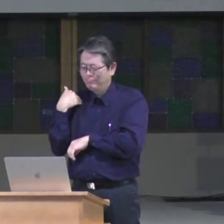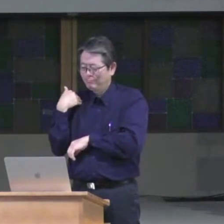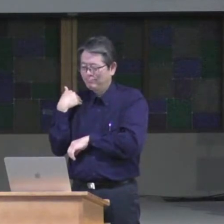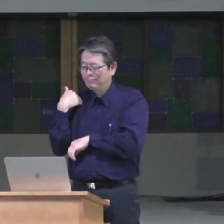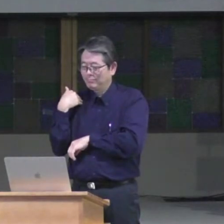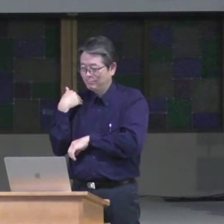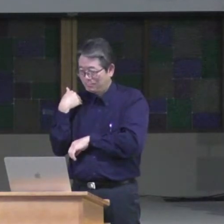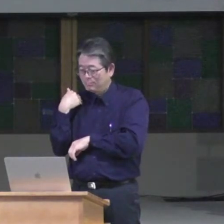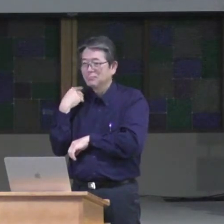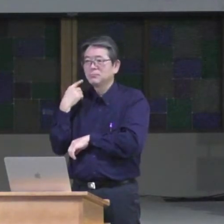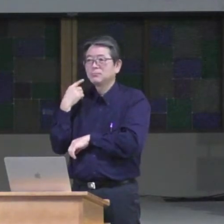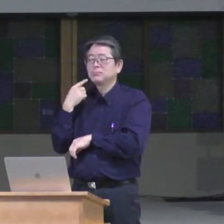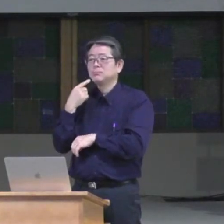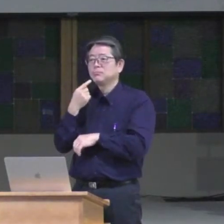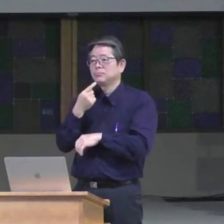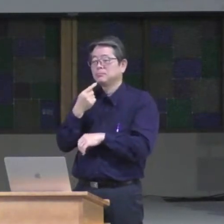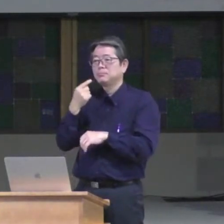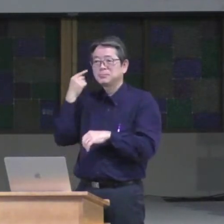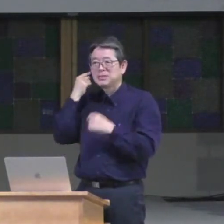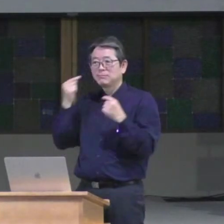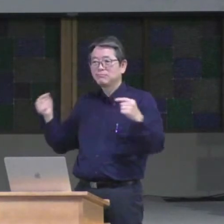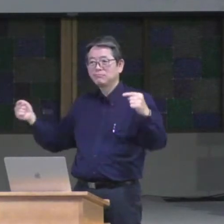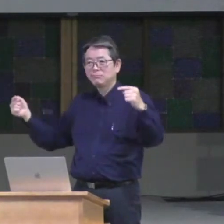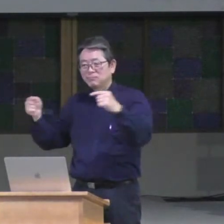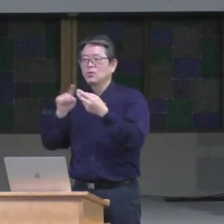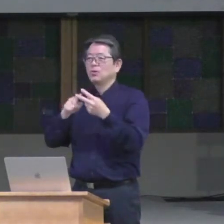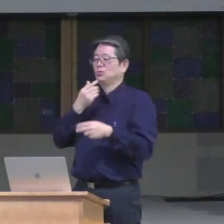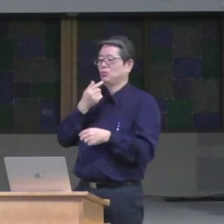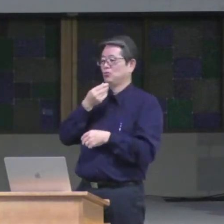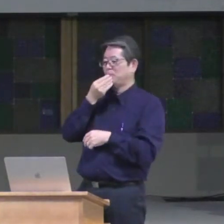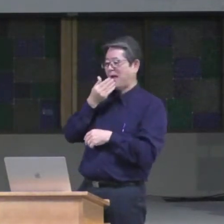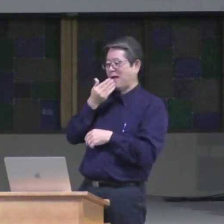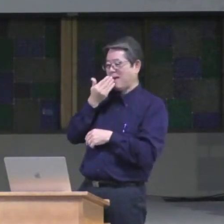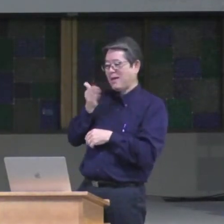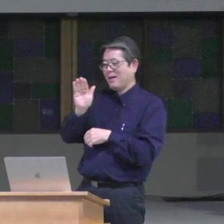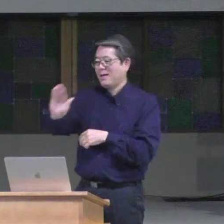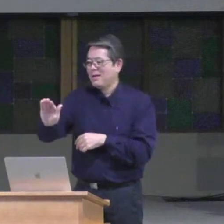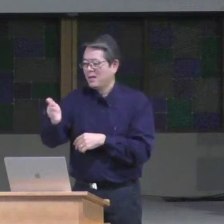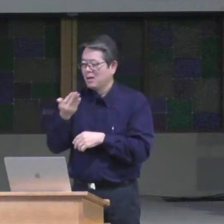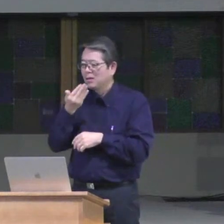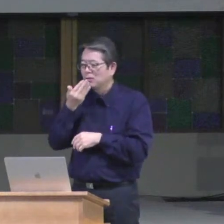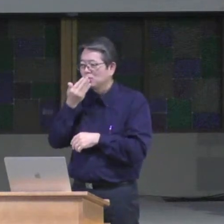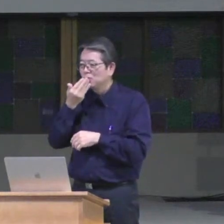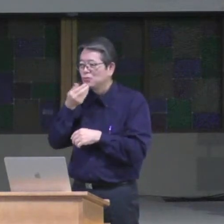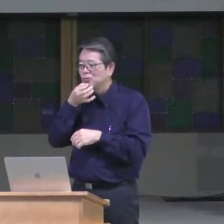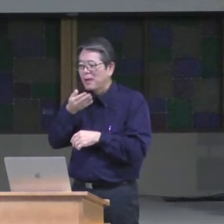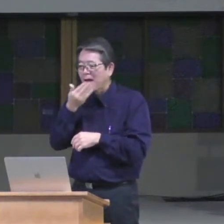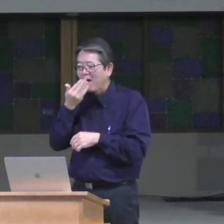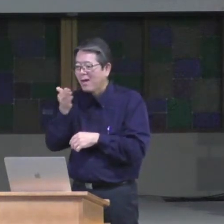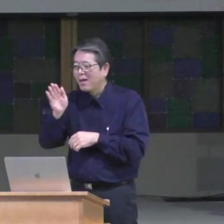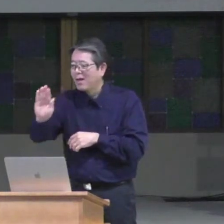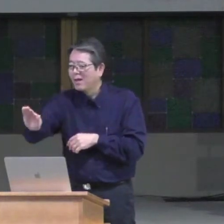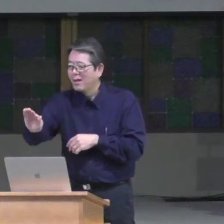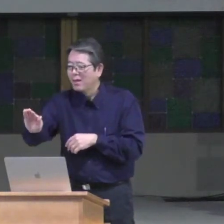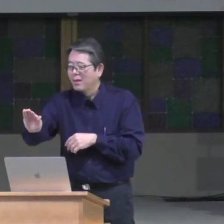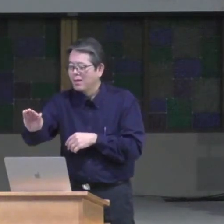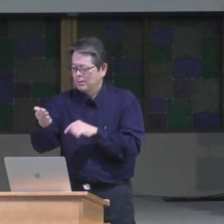and they know what's happening. So when you put your fingers in his ears, you spit and touch the